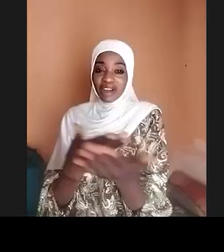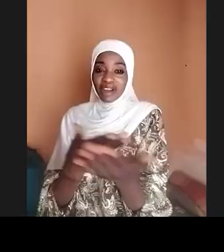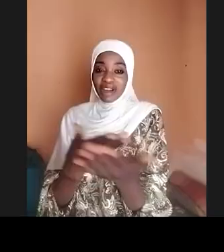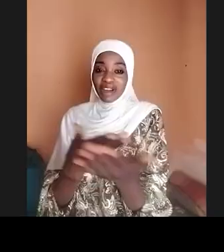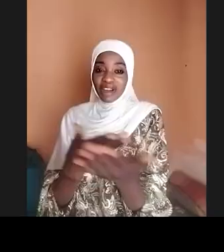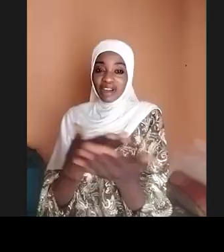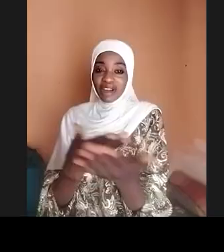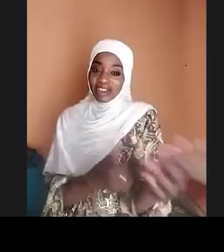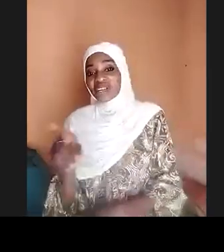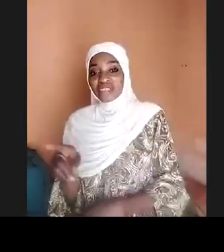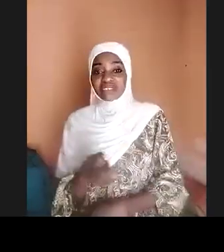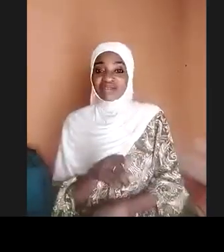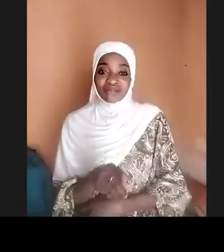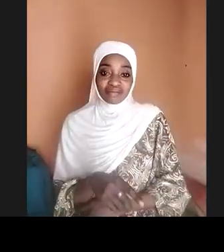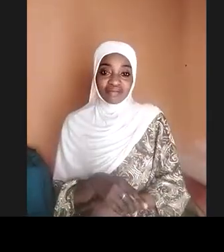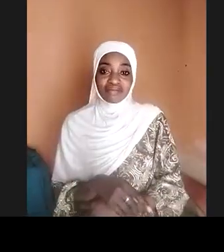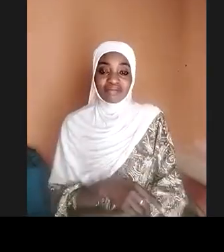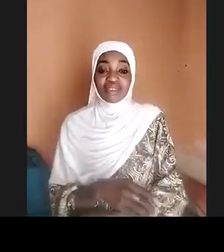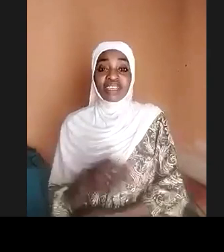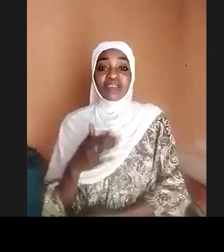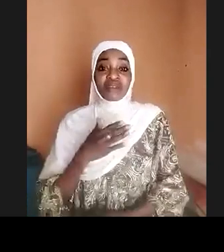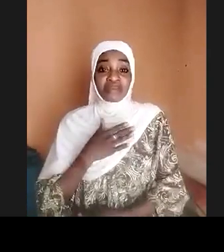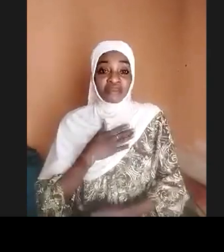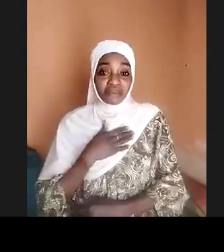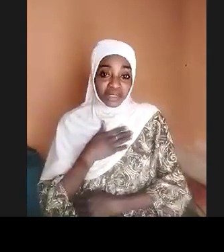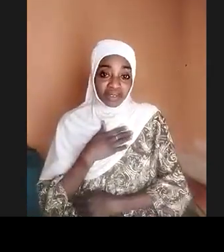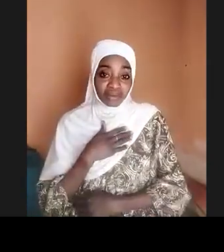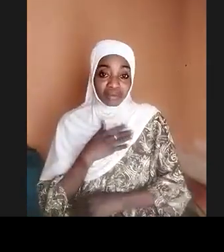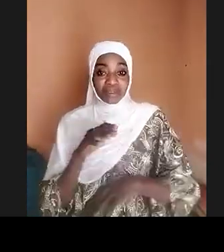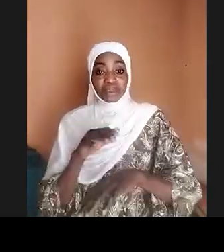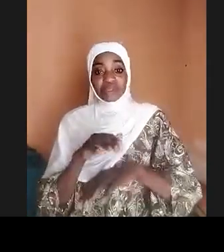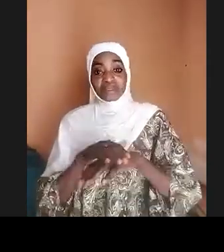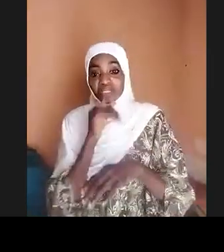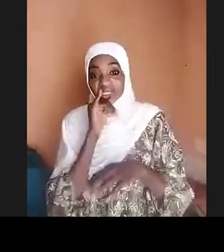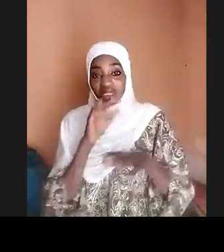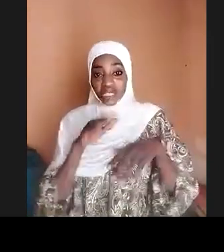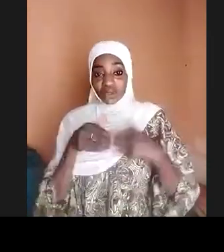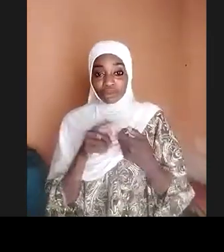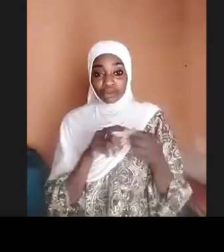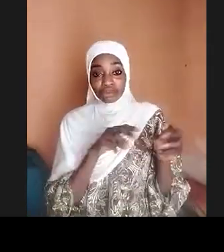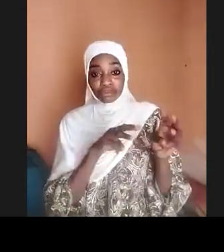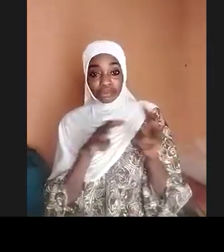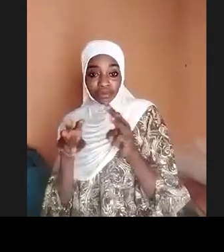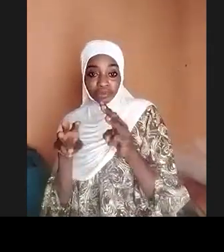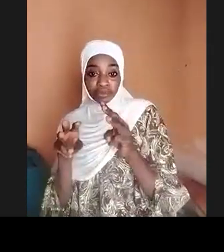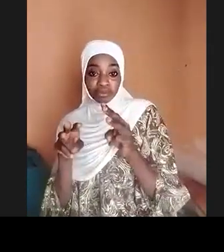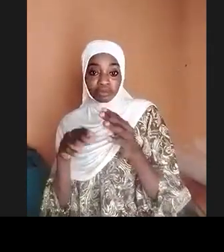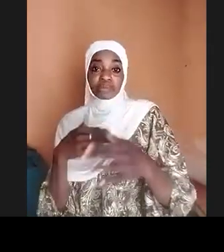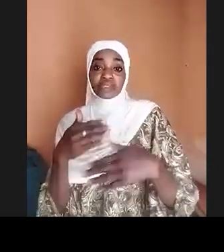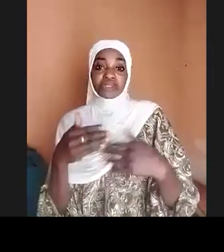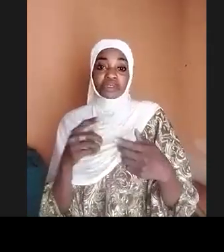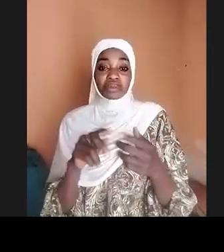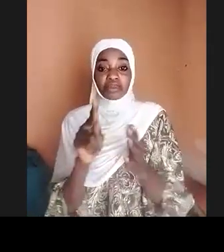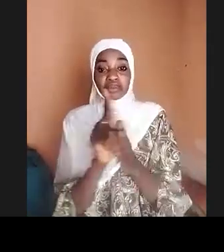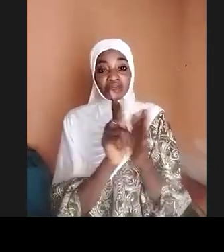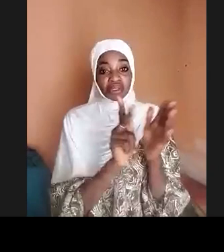focus today is going to be how to move promise to policy and from legislation to from lip service